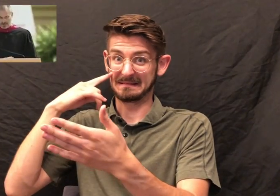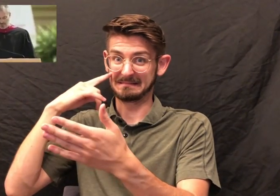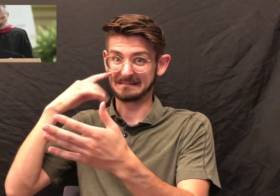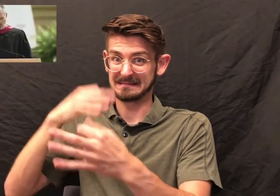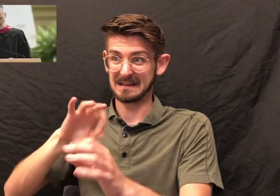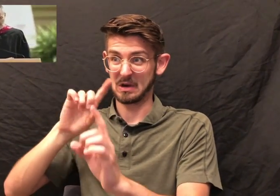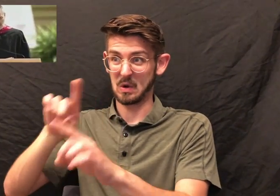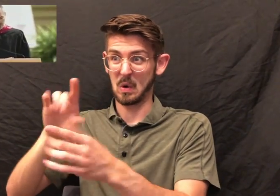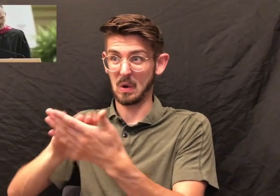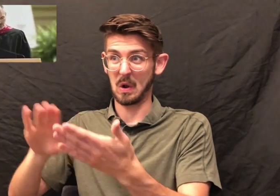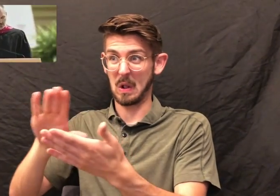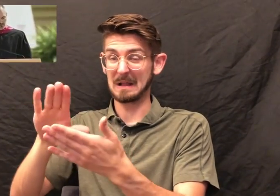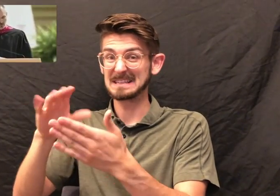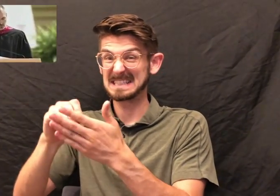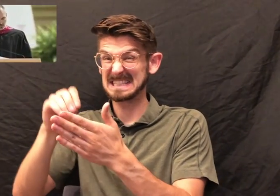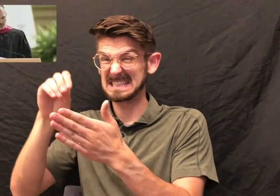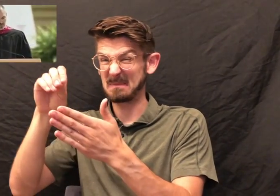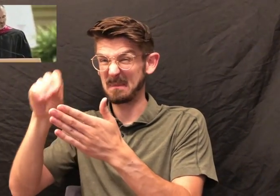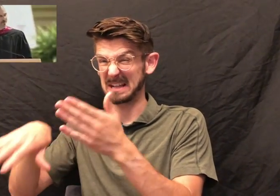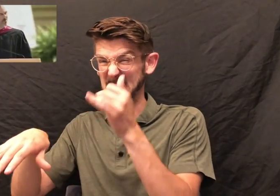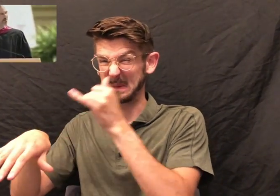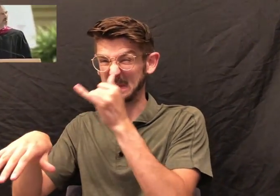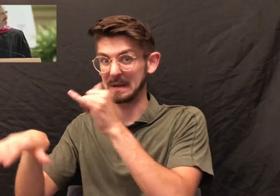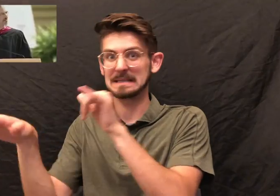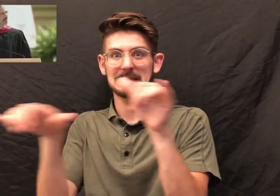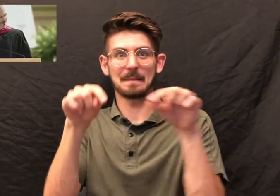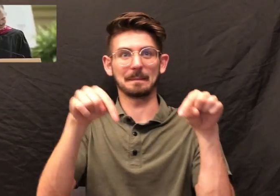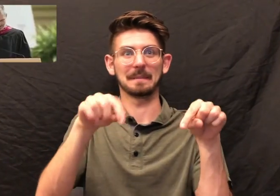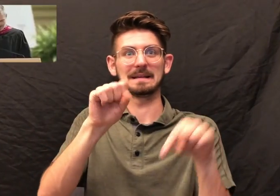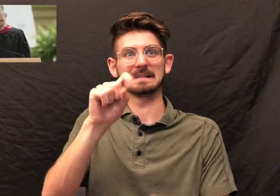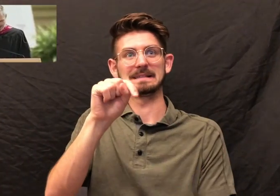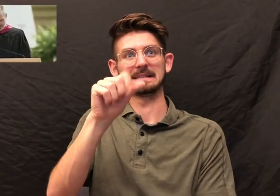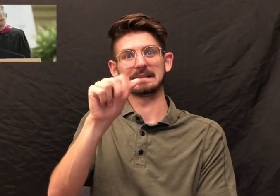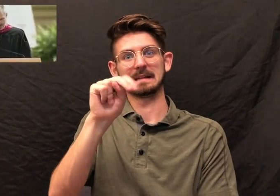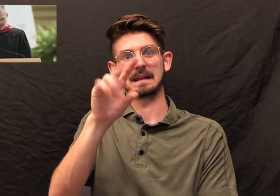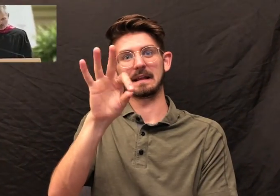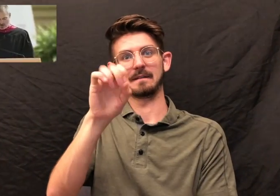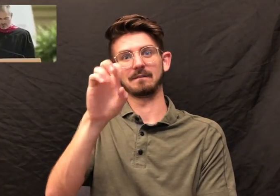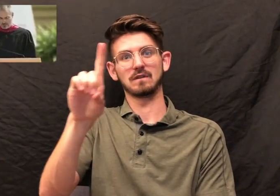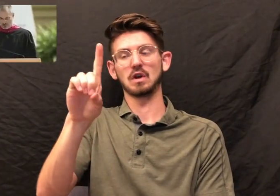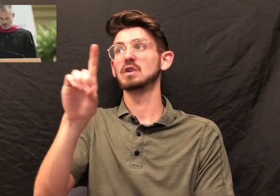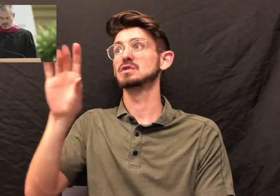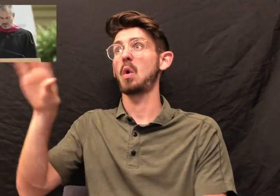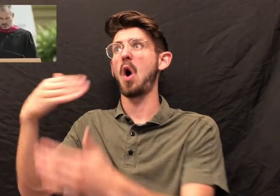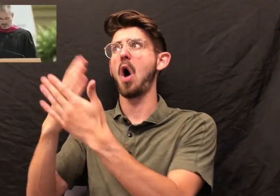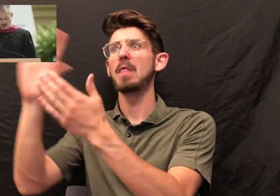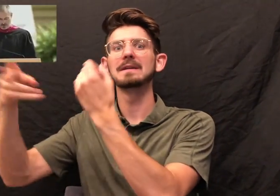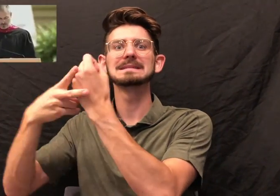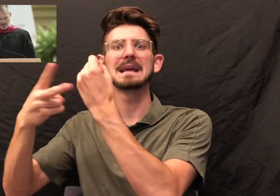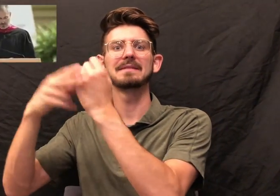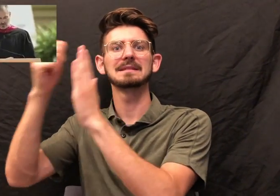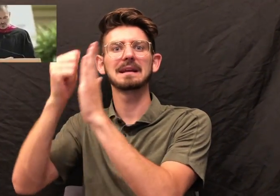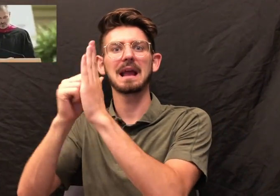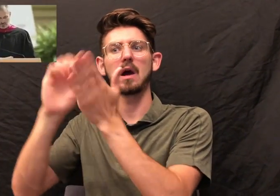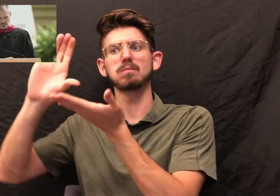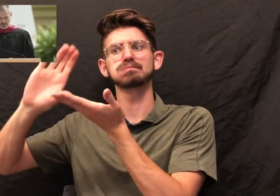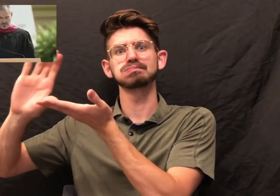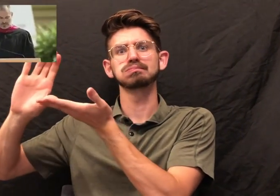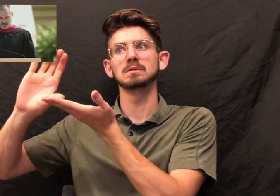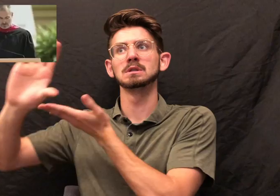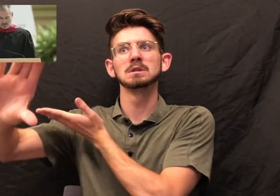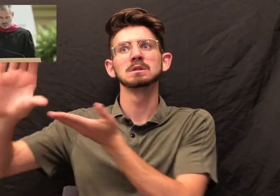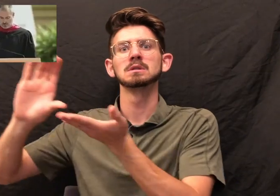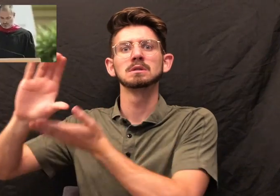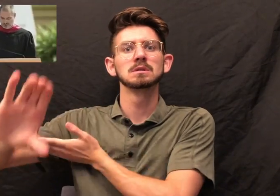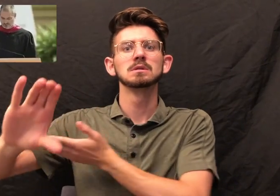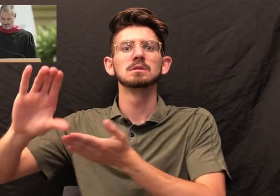Stanford. And all of my working class parents' savings were being spent on my college tuition. After 6 months, I couldn't